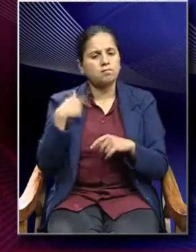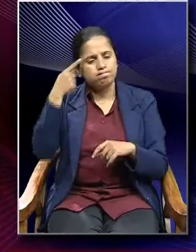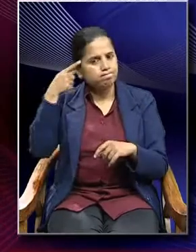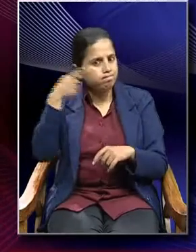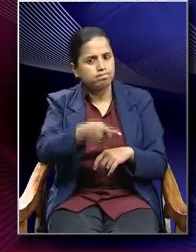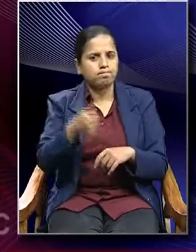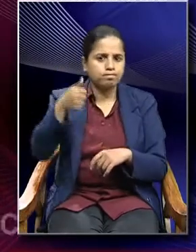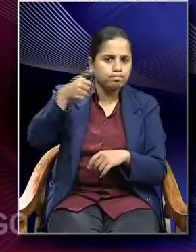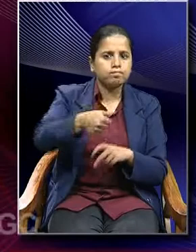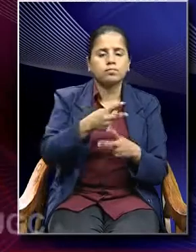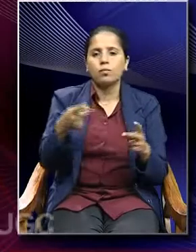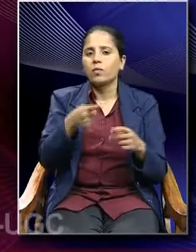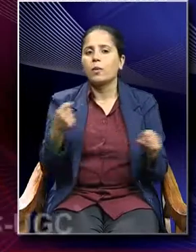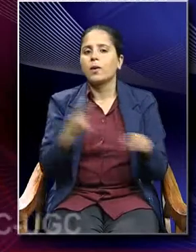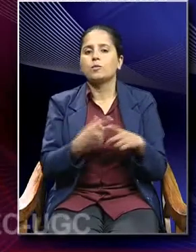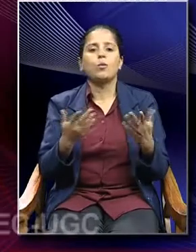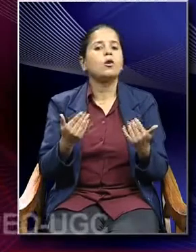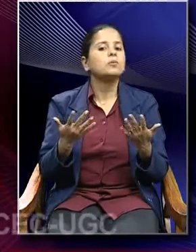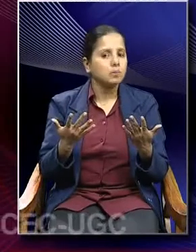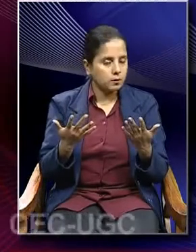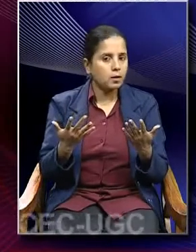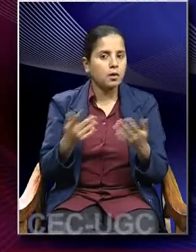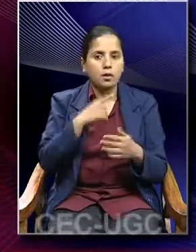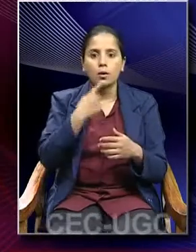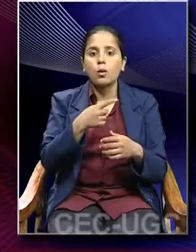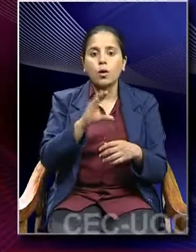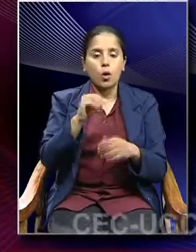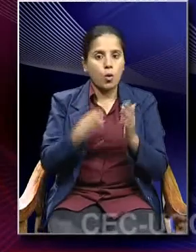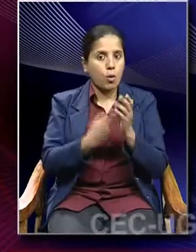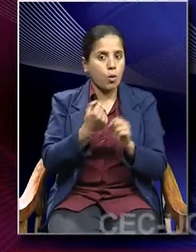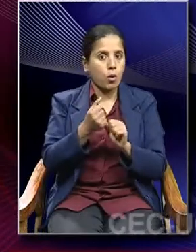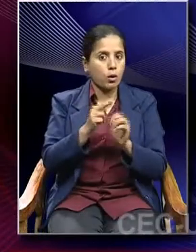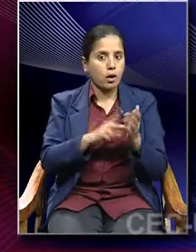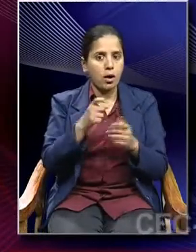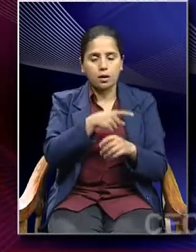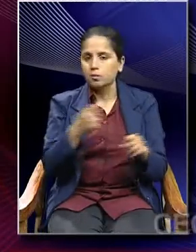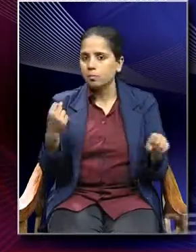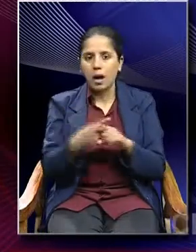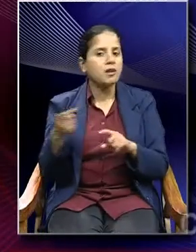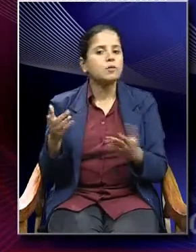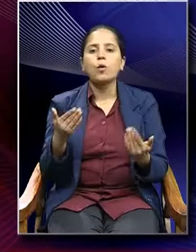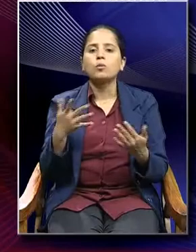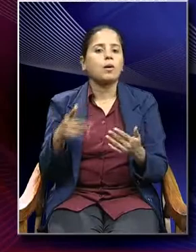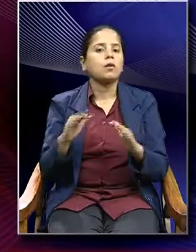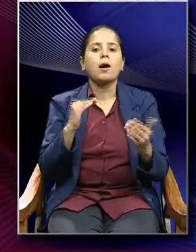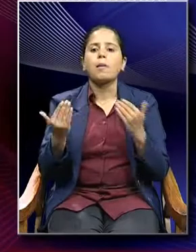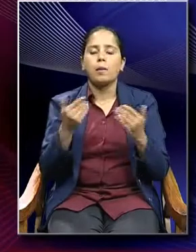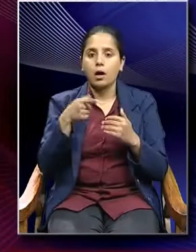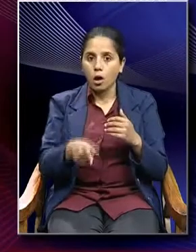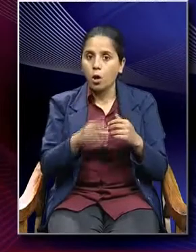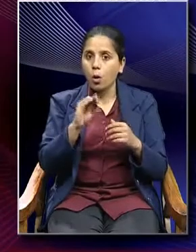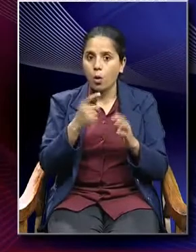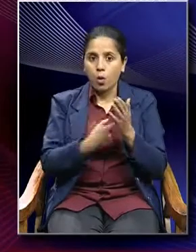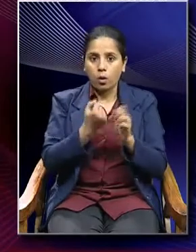it cannot work in terms of like a organic matter, and therefore this organic analogy